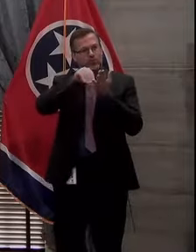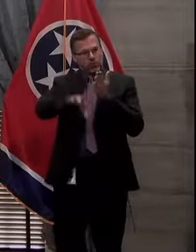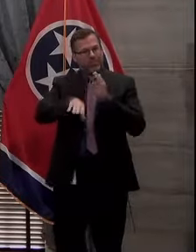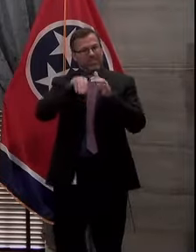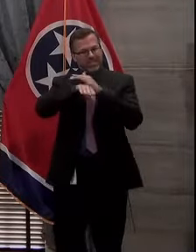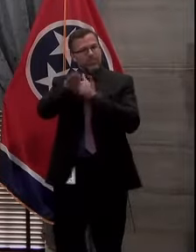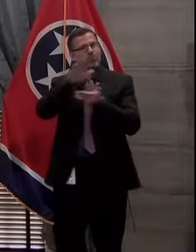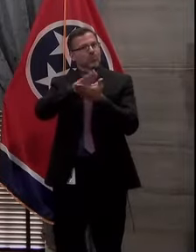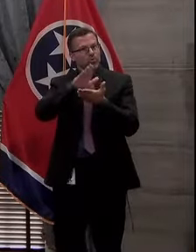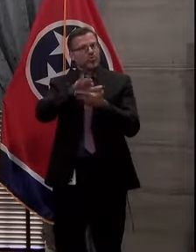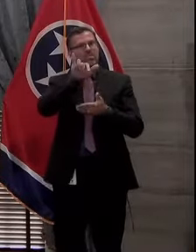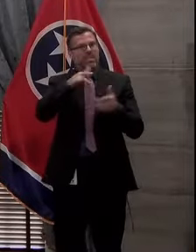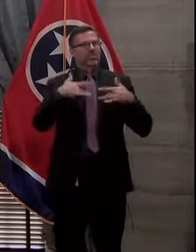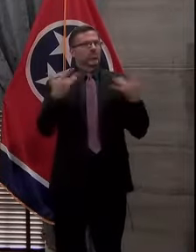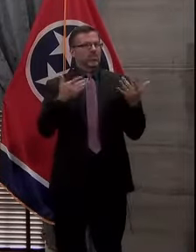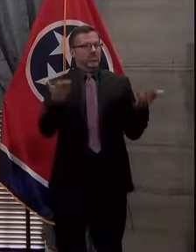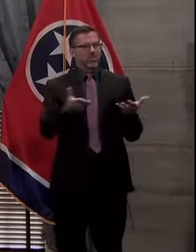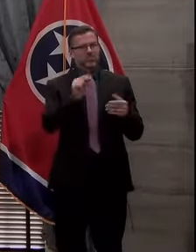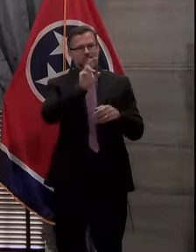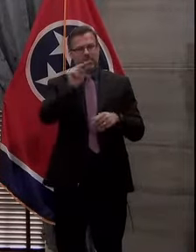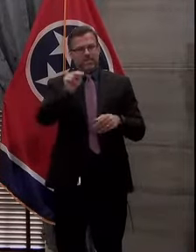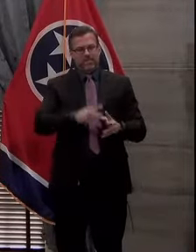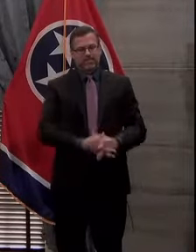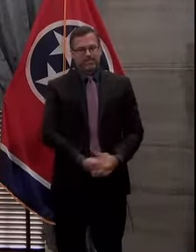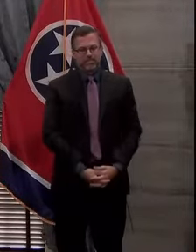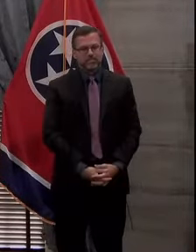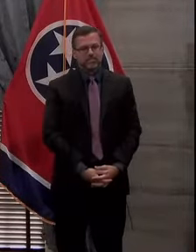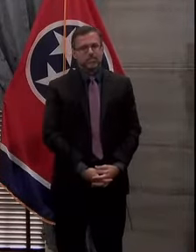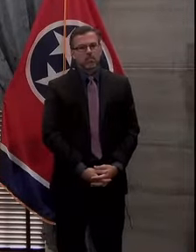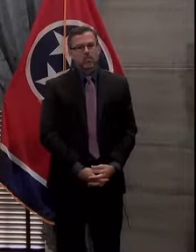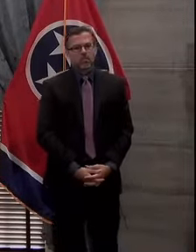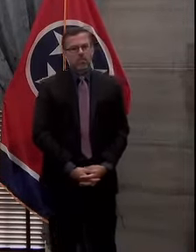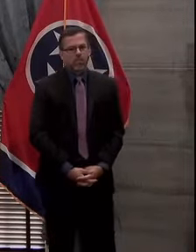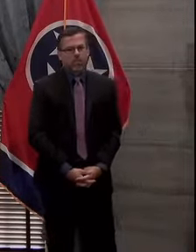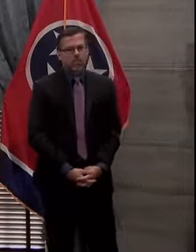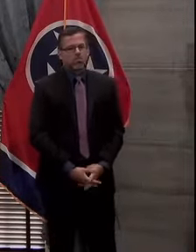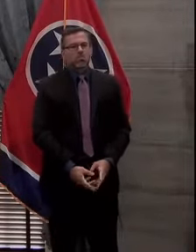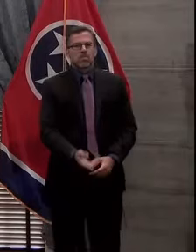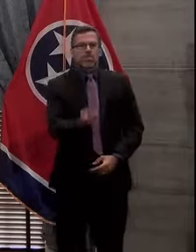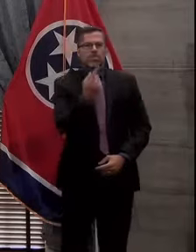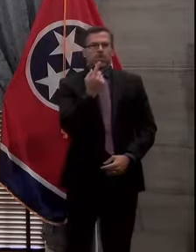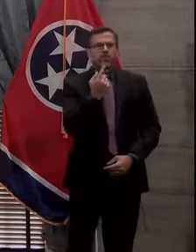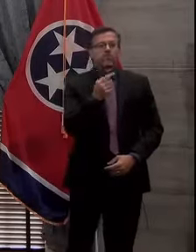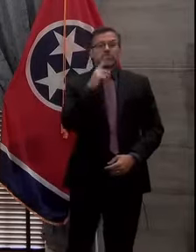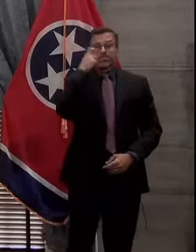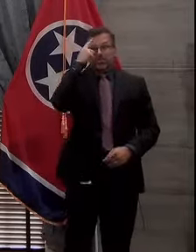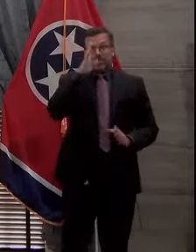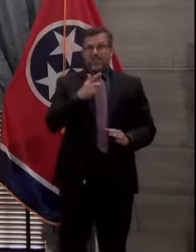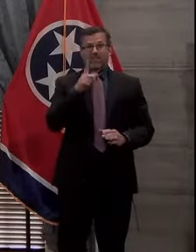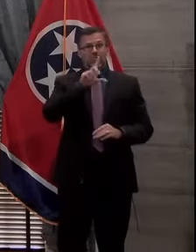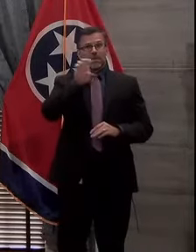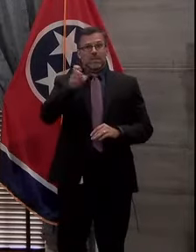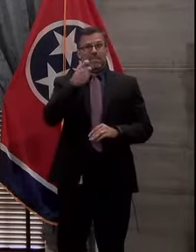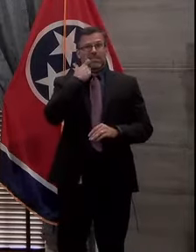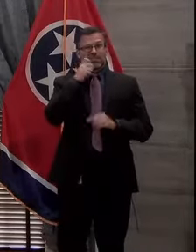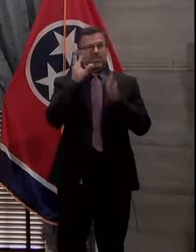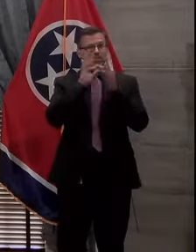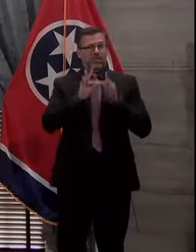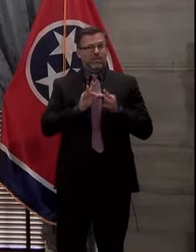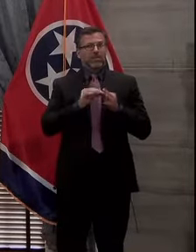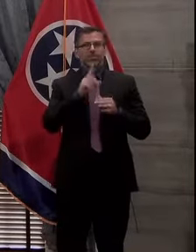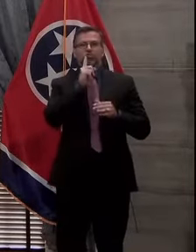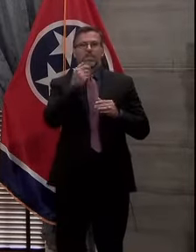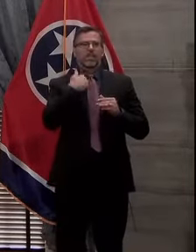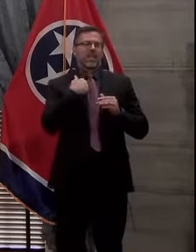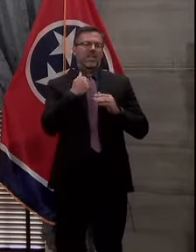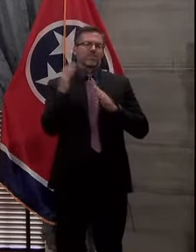of school reopening here in the state of Tennessee. One of the things that we've been working on, and I think to the governor's point about focusing on high quality instruction